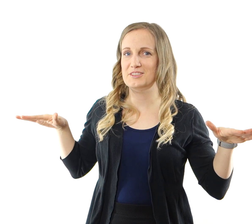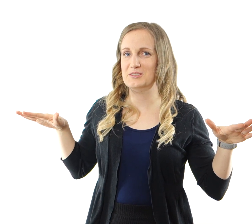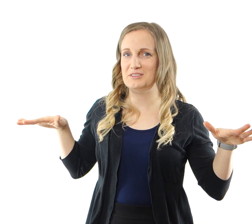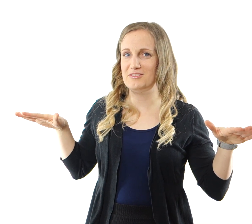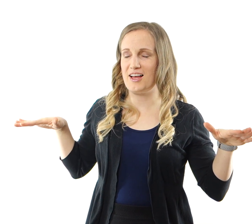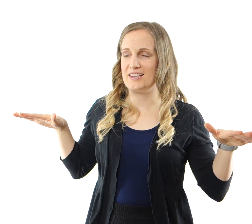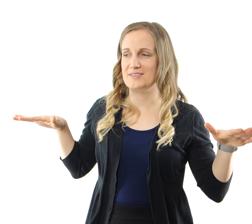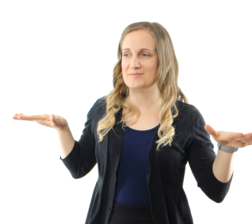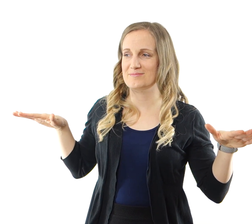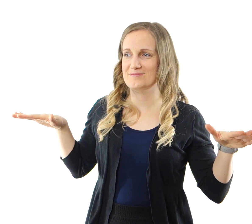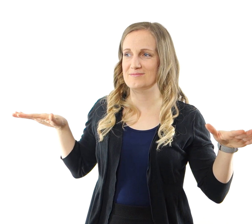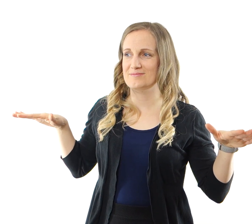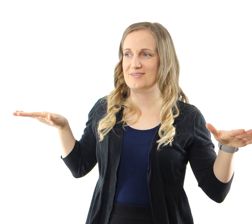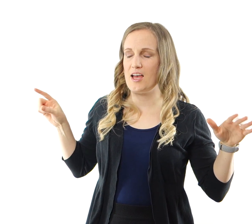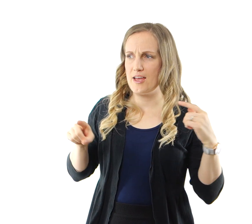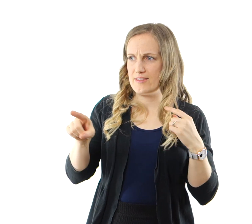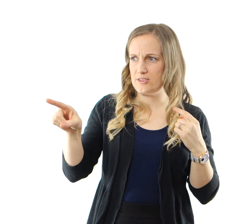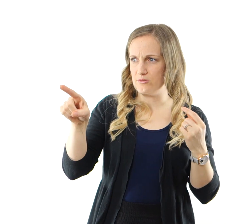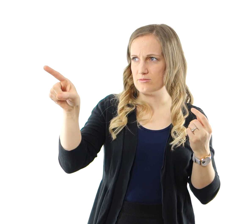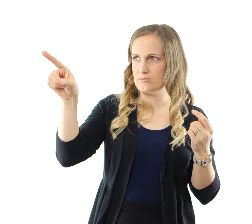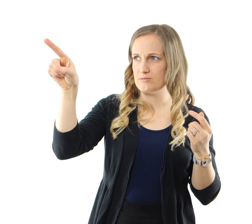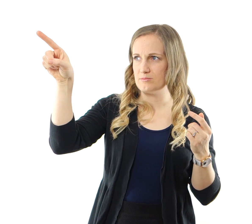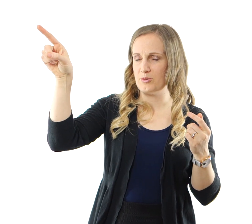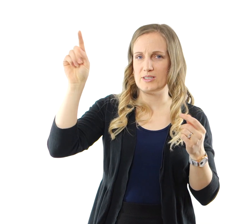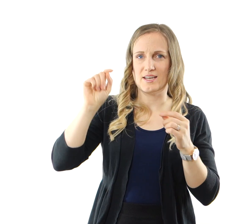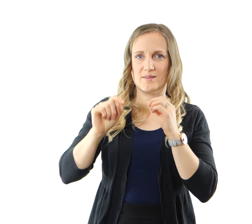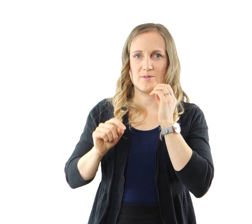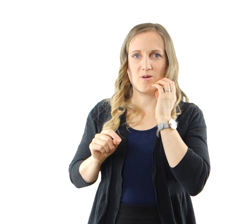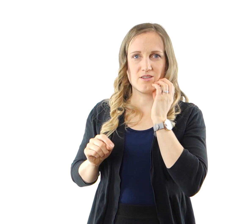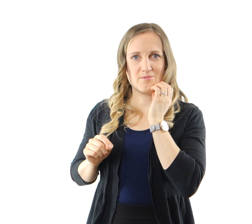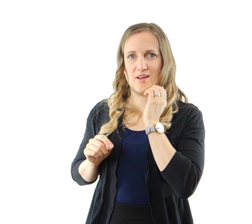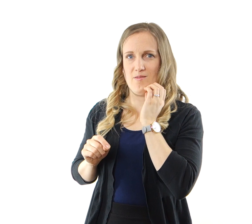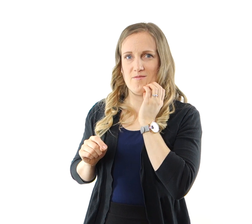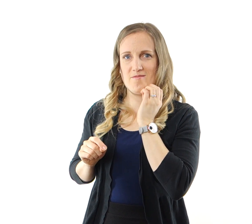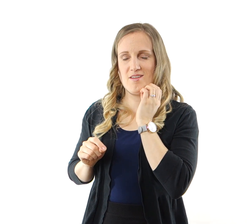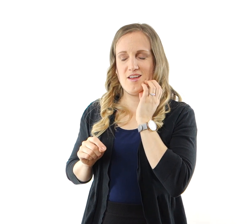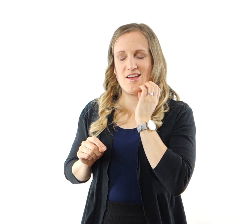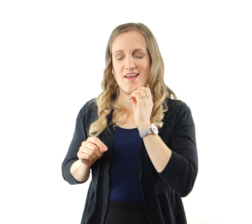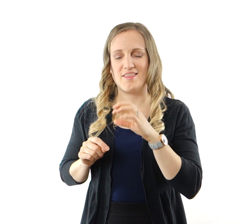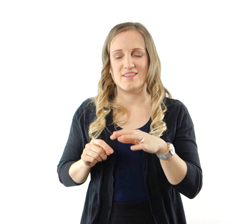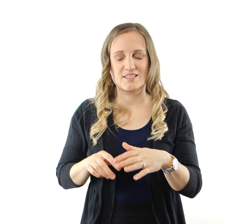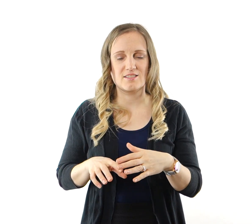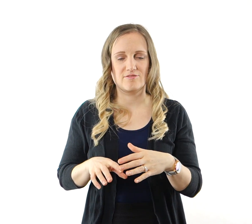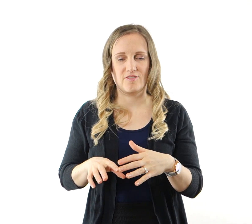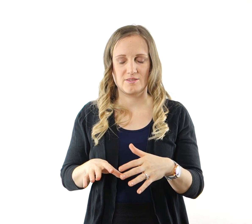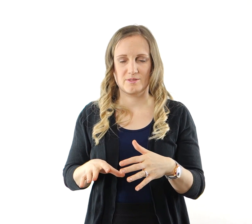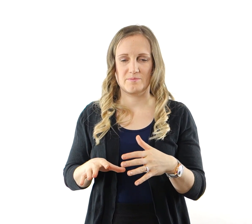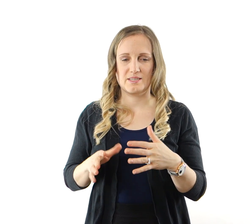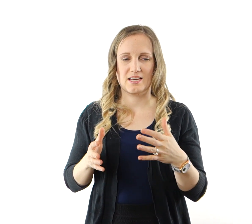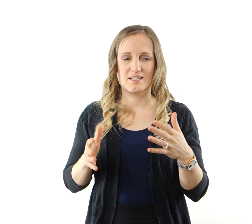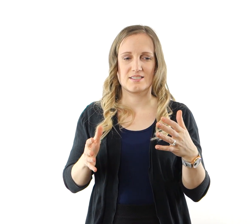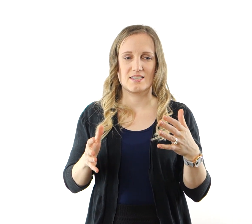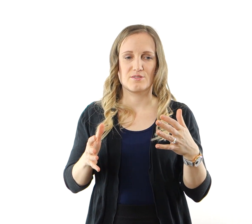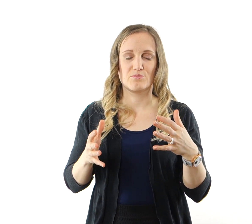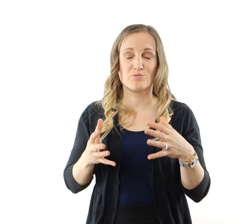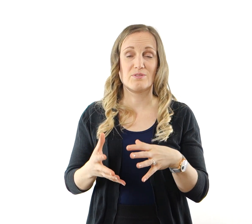little flying. And then you point at him and watch him go. This is a fun one because it's